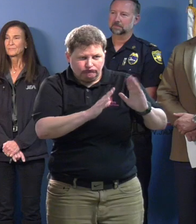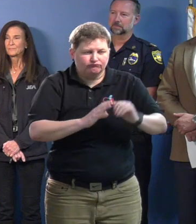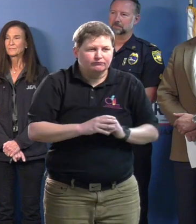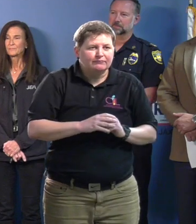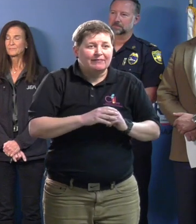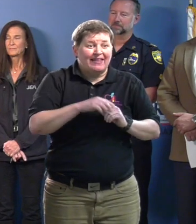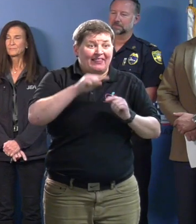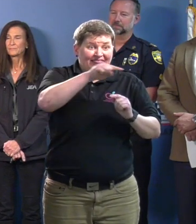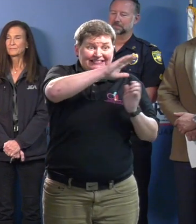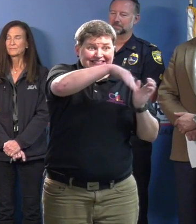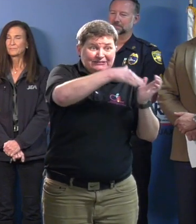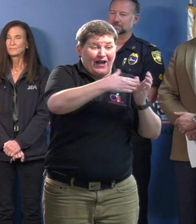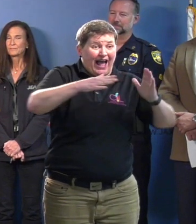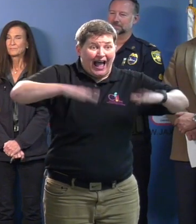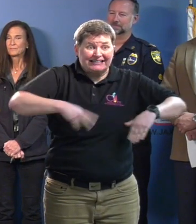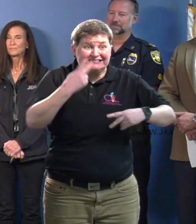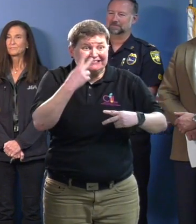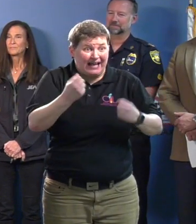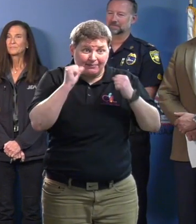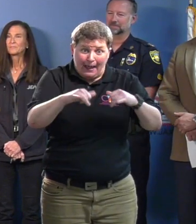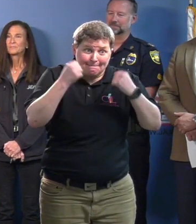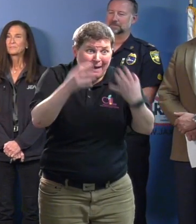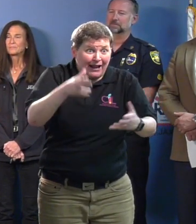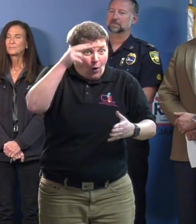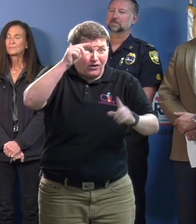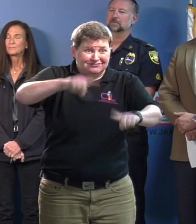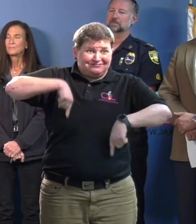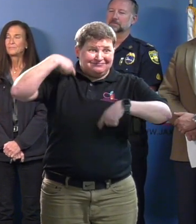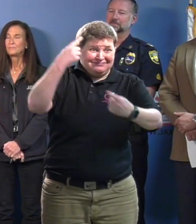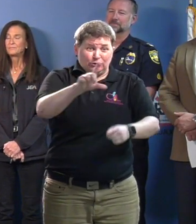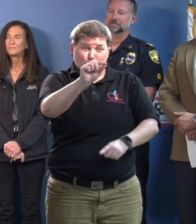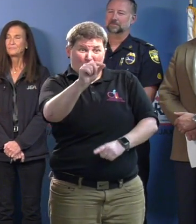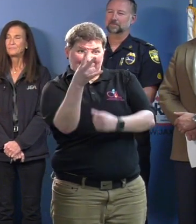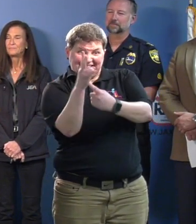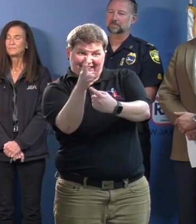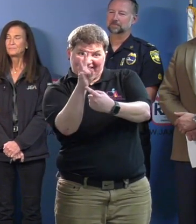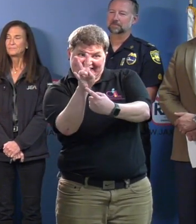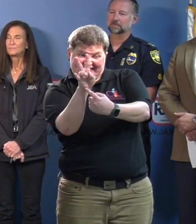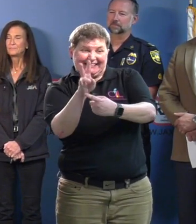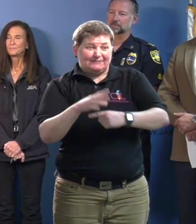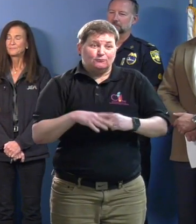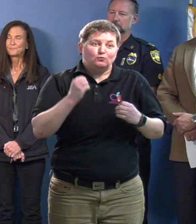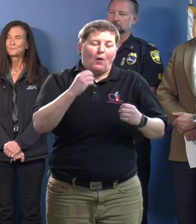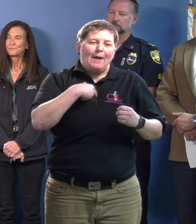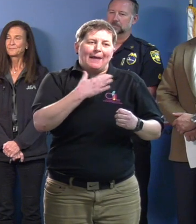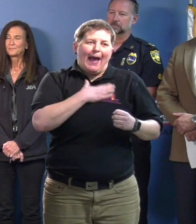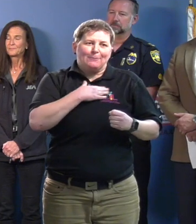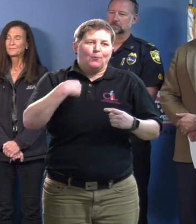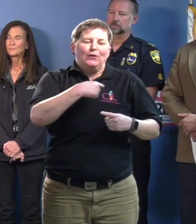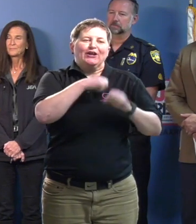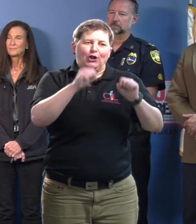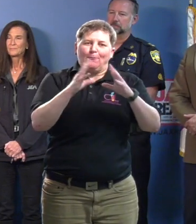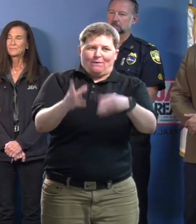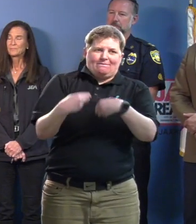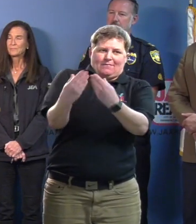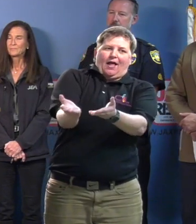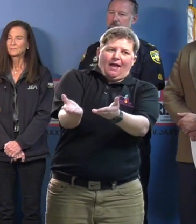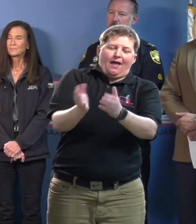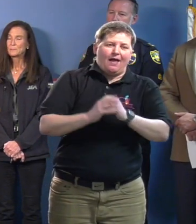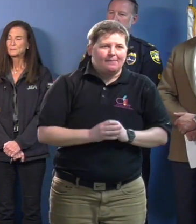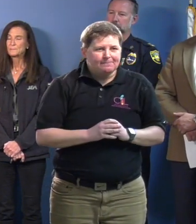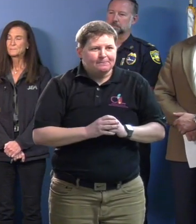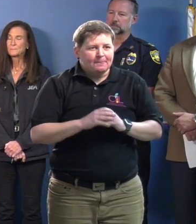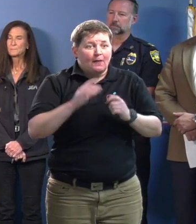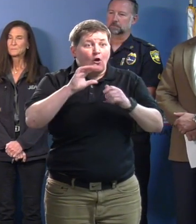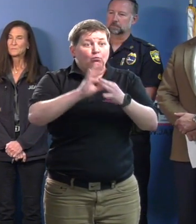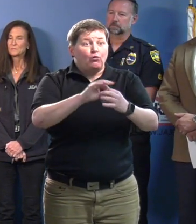since 2017. So I'm glad we were able to provide that. In terms of yard waste, the